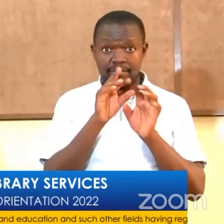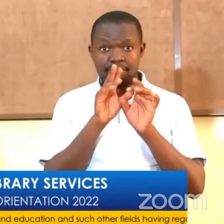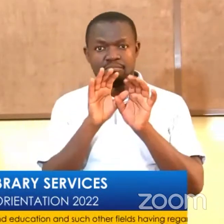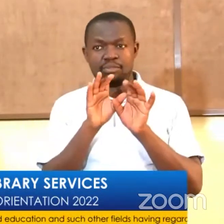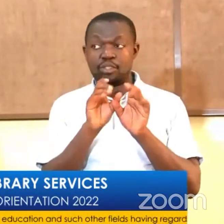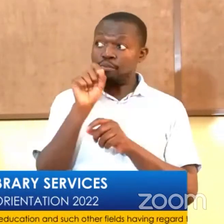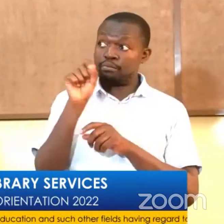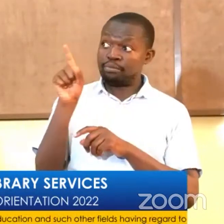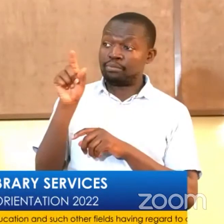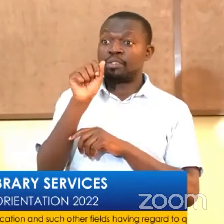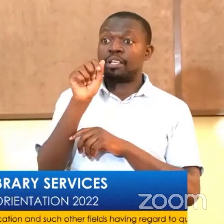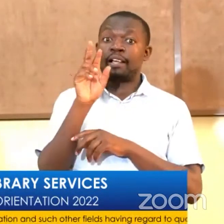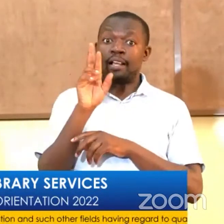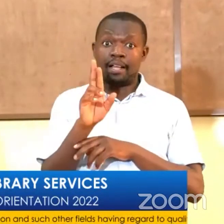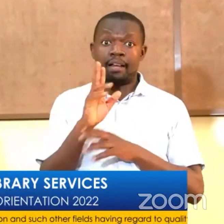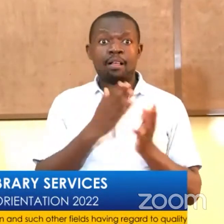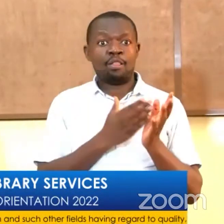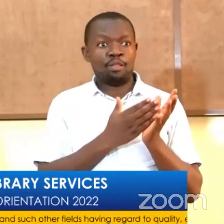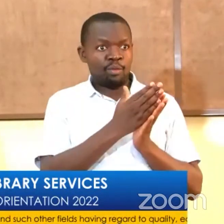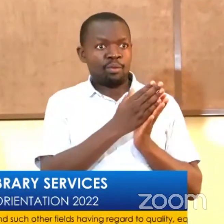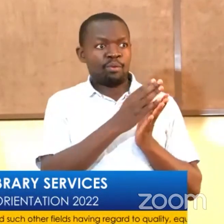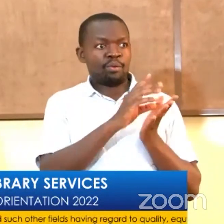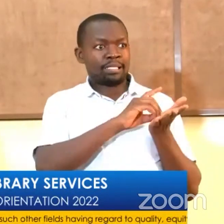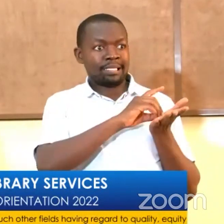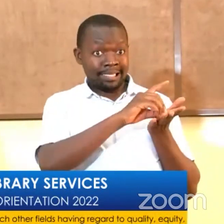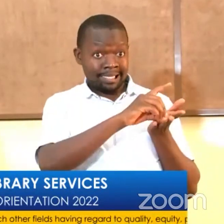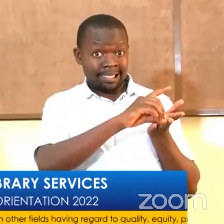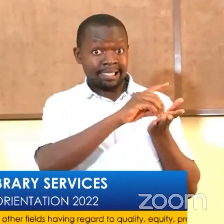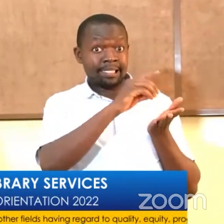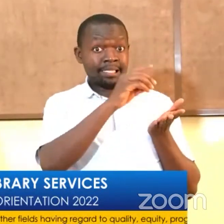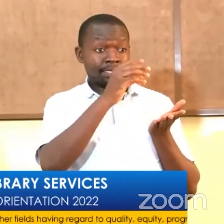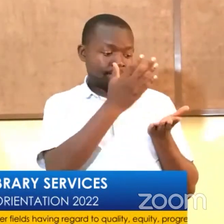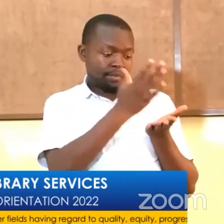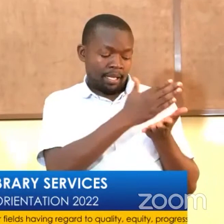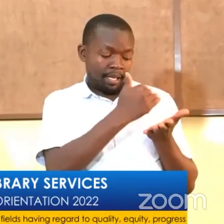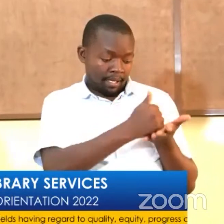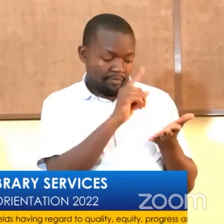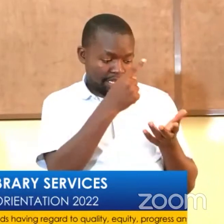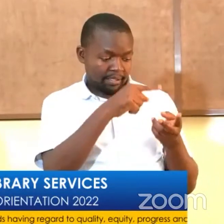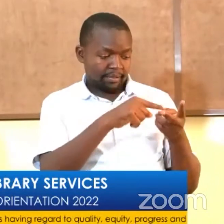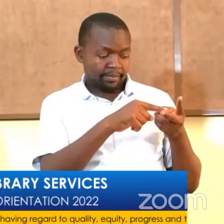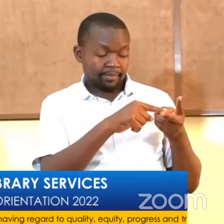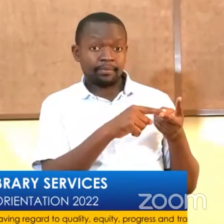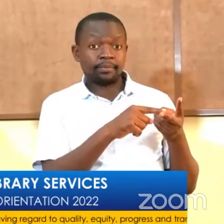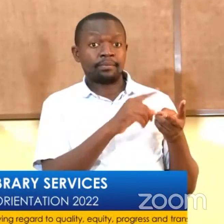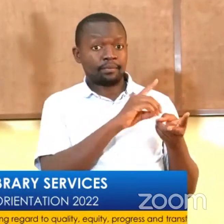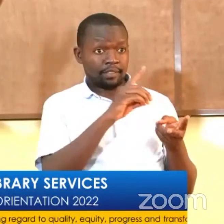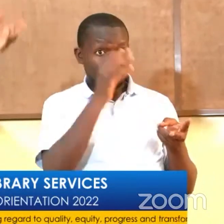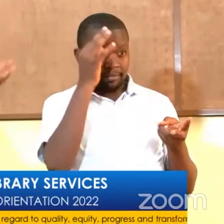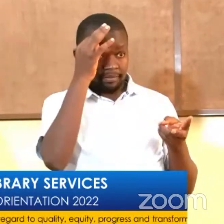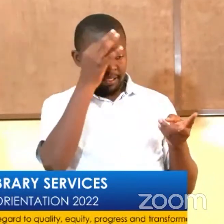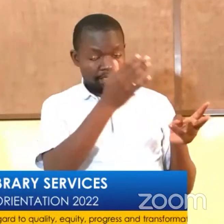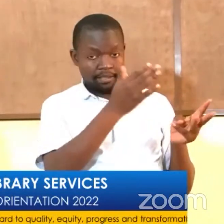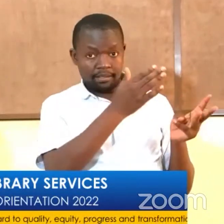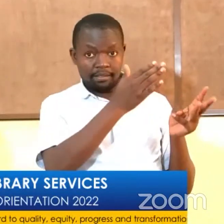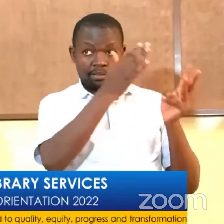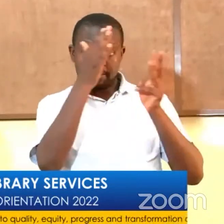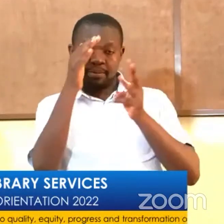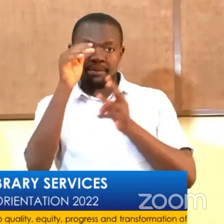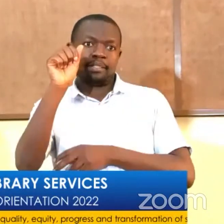you write through the Dean of the Faculty. You're the head of department, the Dean of the Faculty, to the Academic